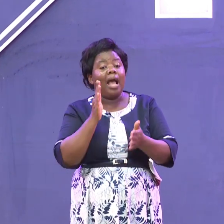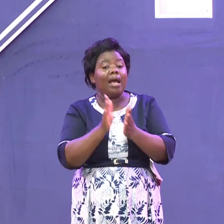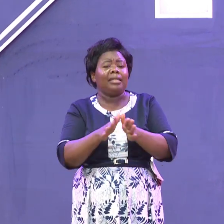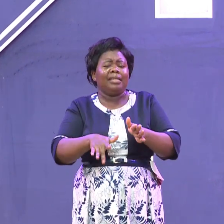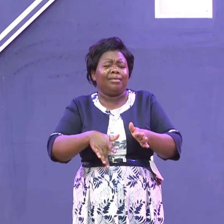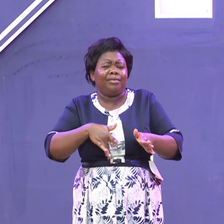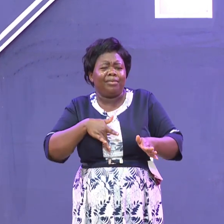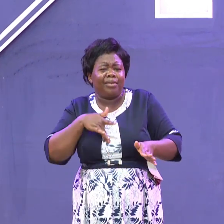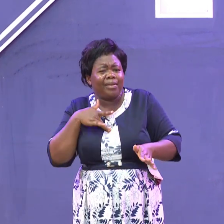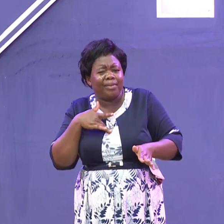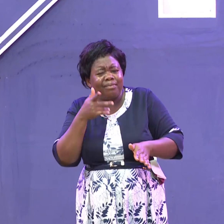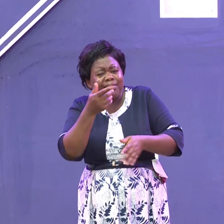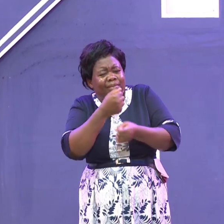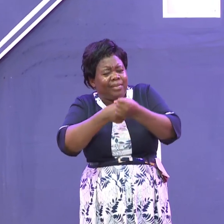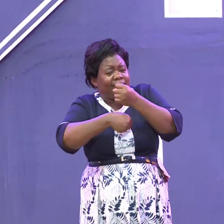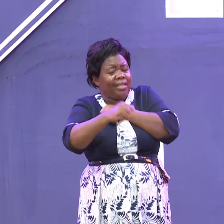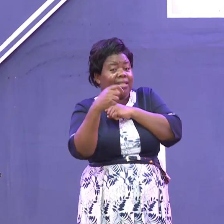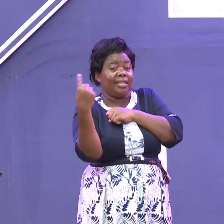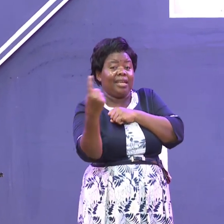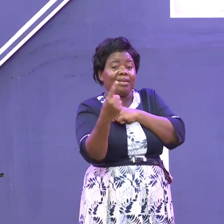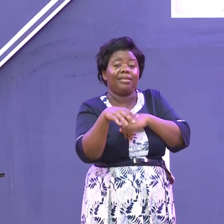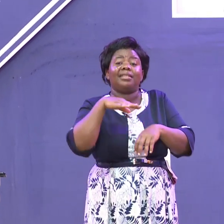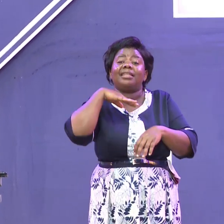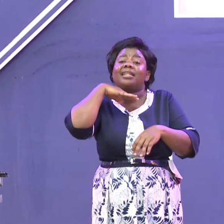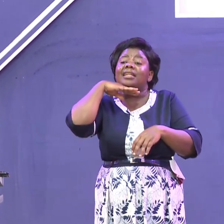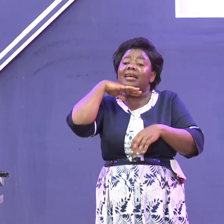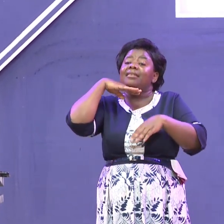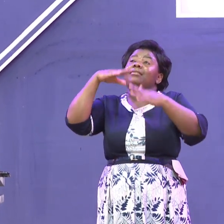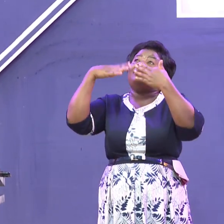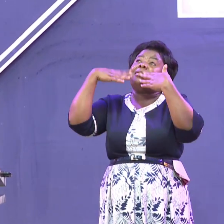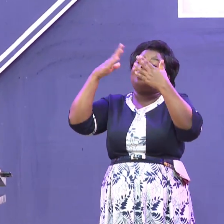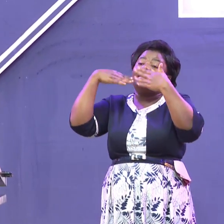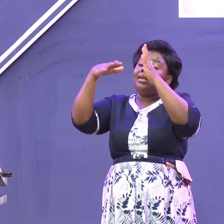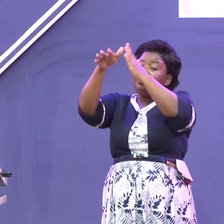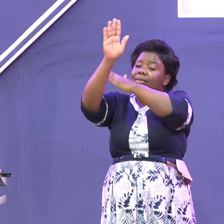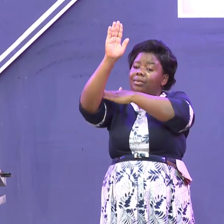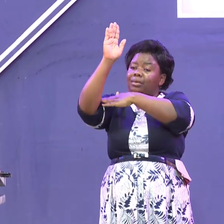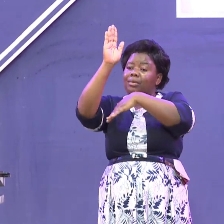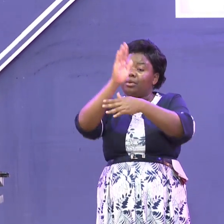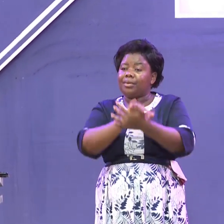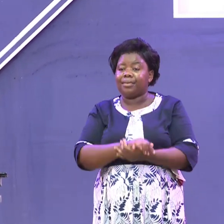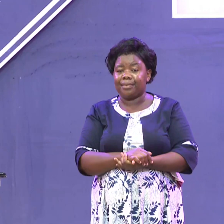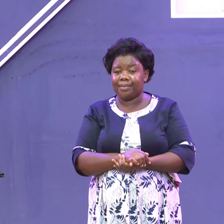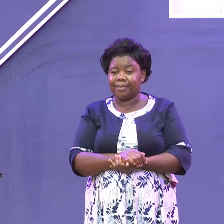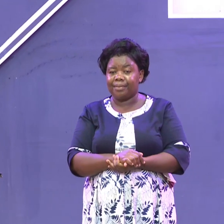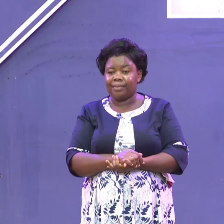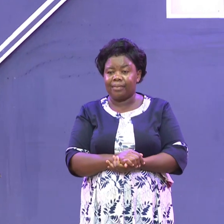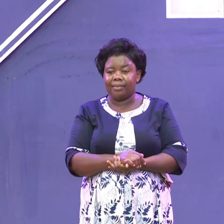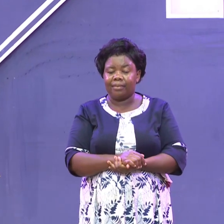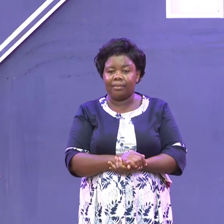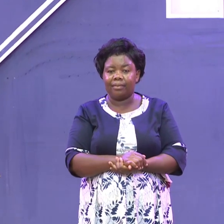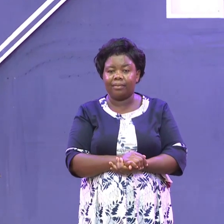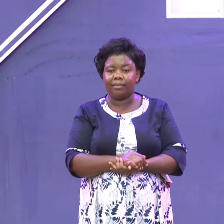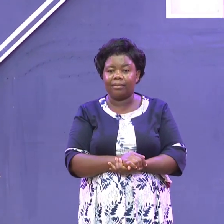ekyo ekikolwa ekimu kyokka ekyo kimumala okwebaza Katonda. And only that triggered him to give thanks to